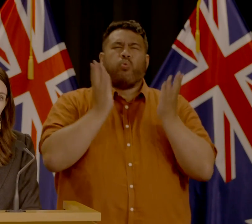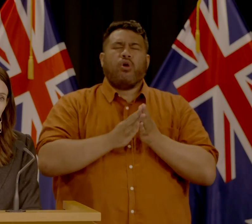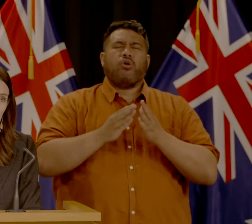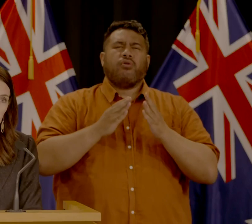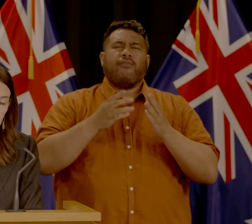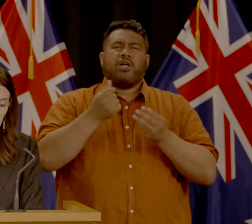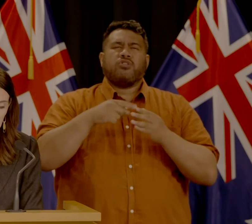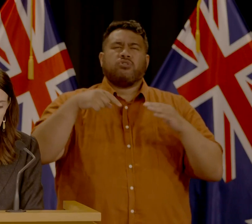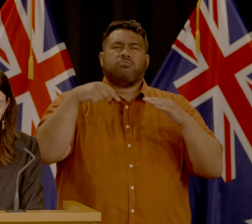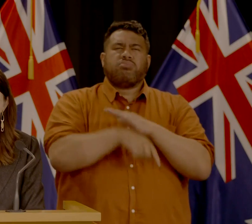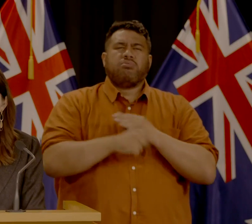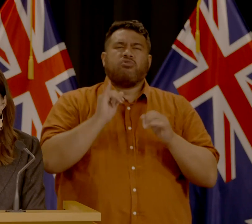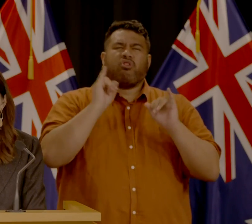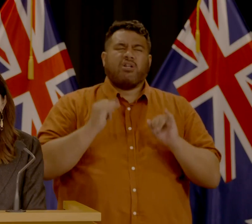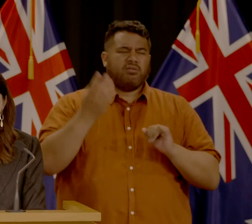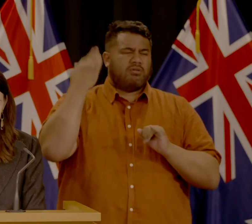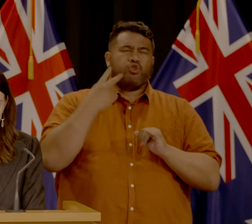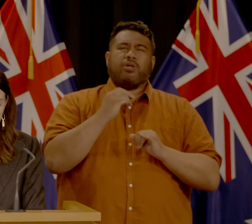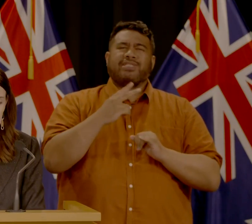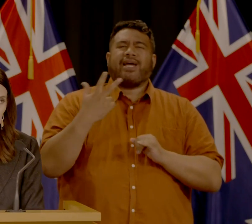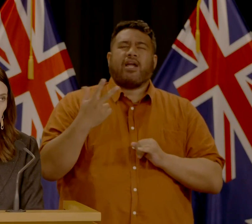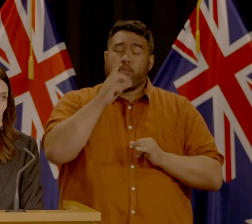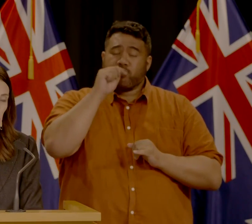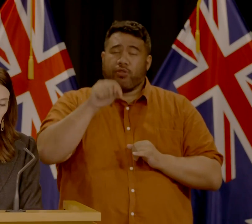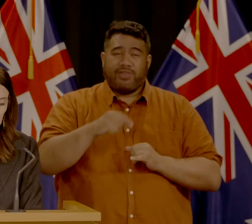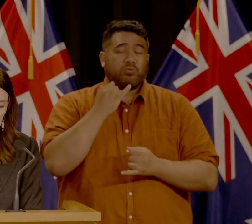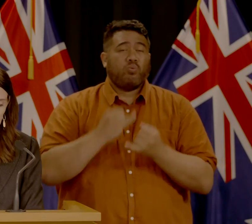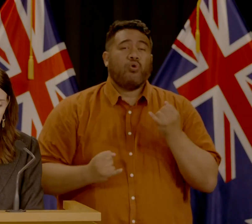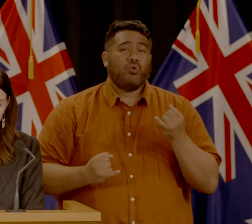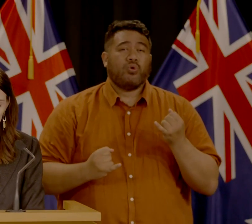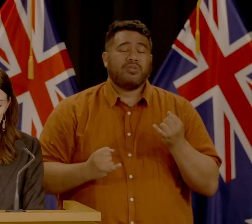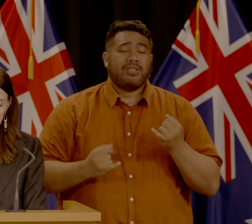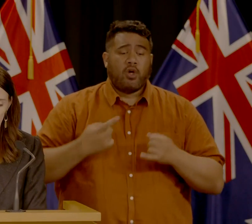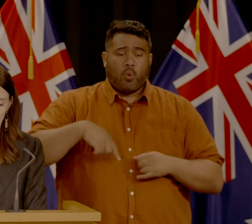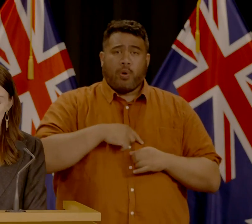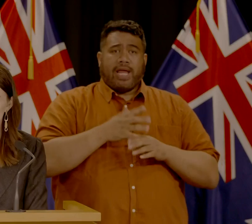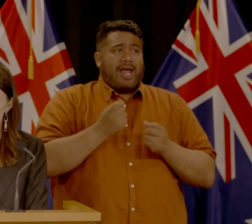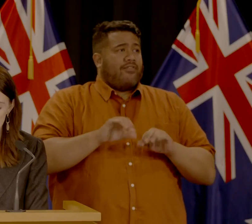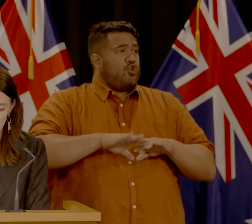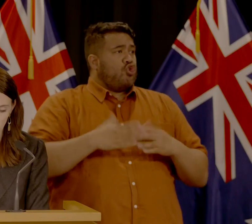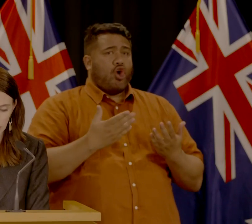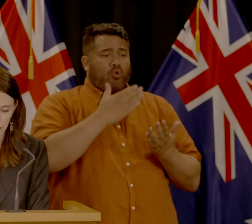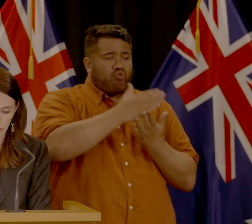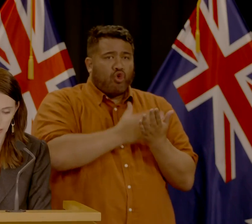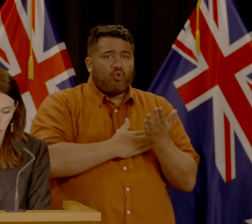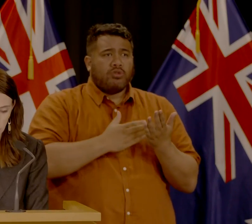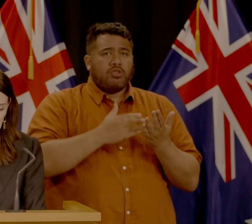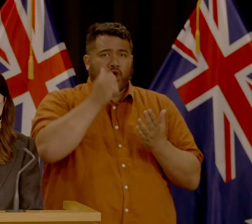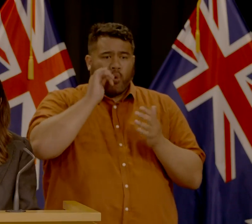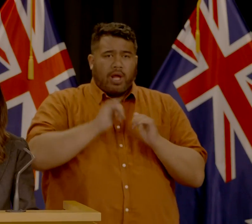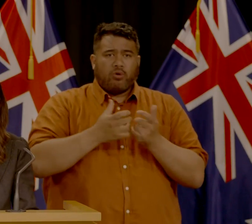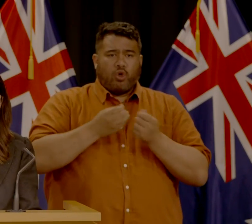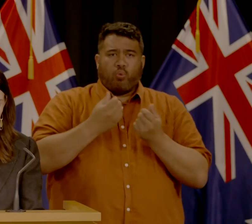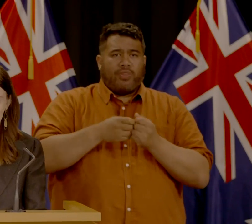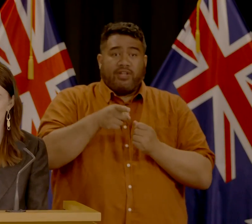of course, is that there is no existing playbook for the economic response here. Of course, at this point, we cannot be